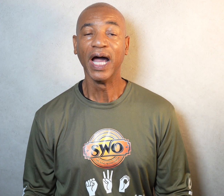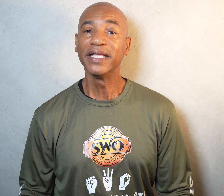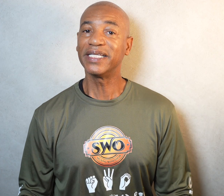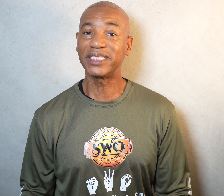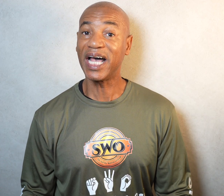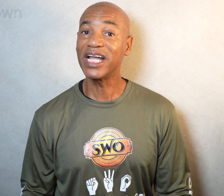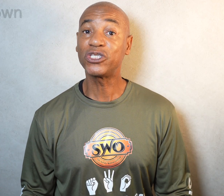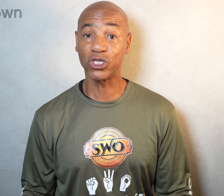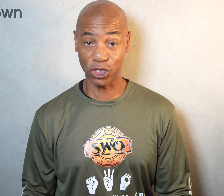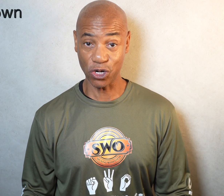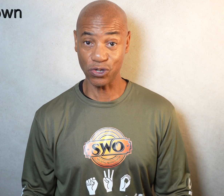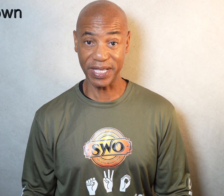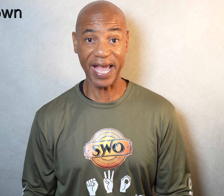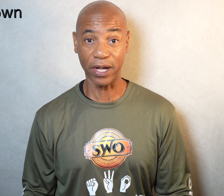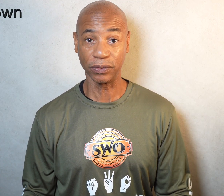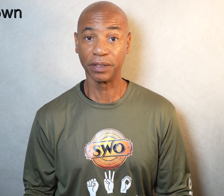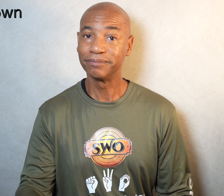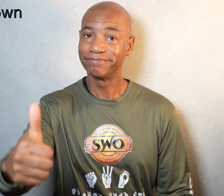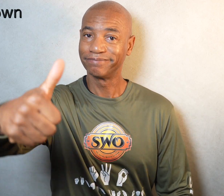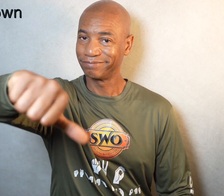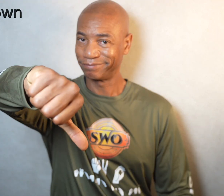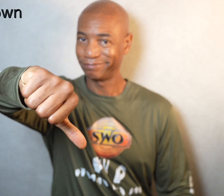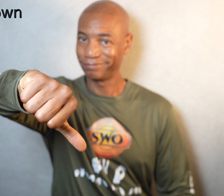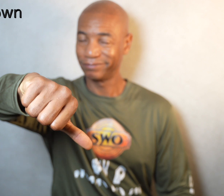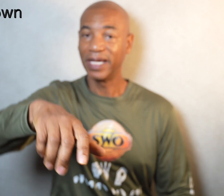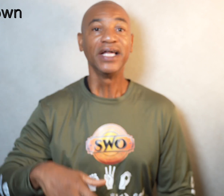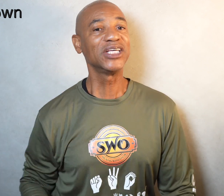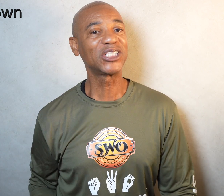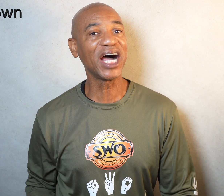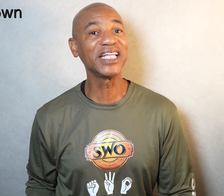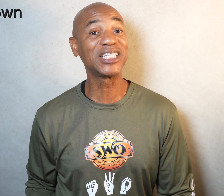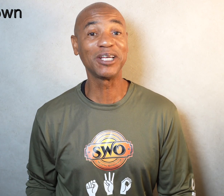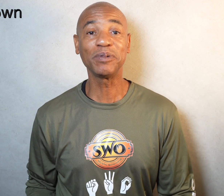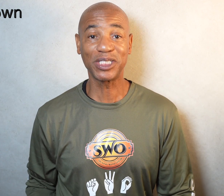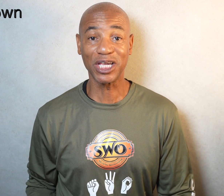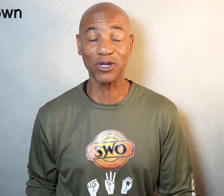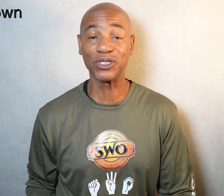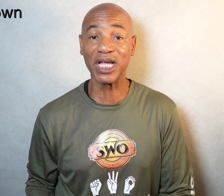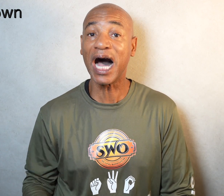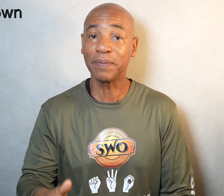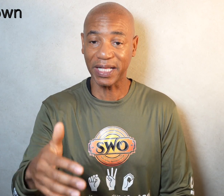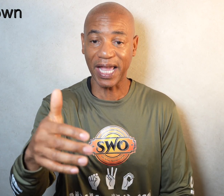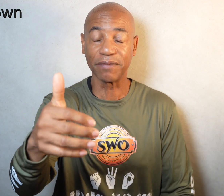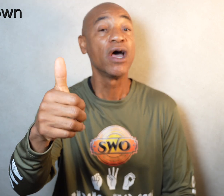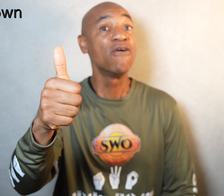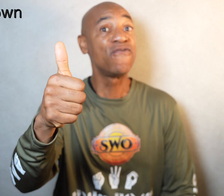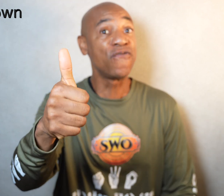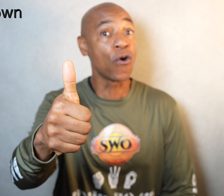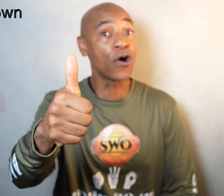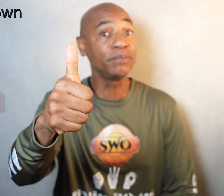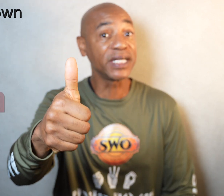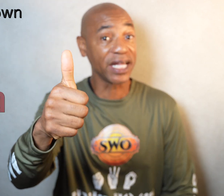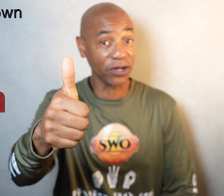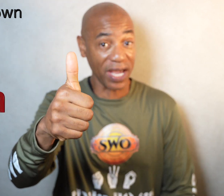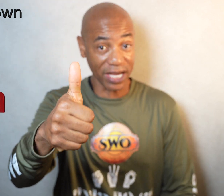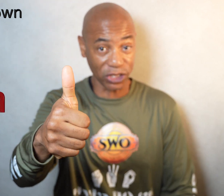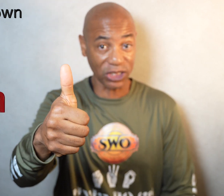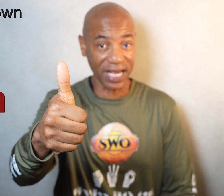The sign to turn down. The sign is simply take your dominant hand, form the letter A just like